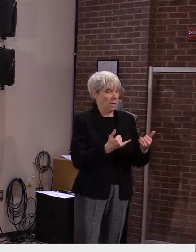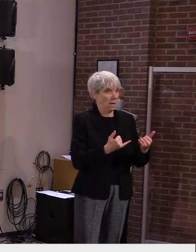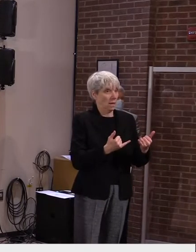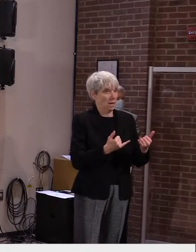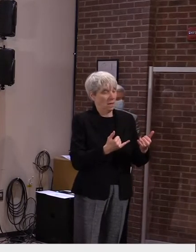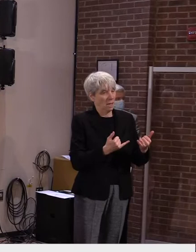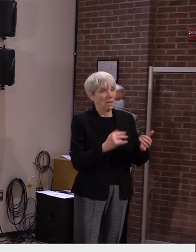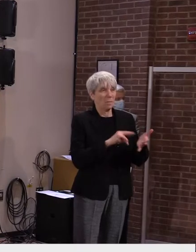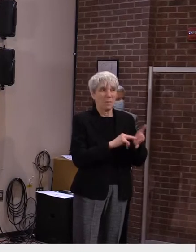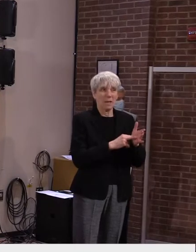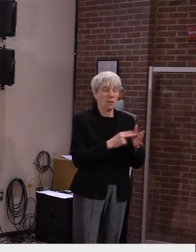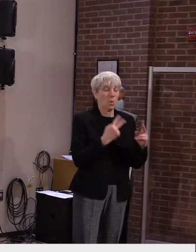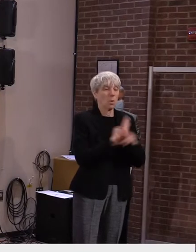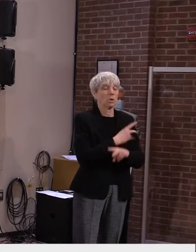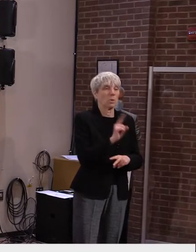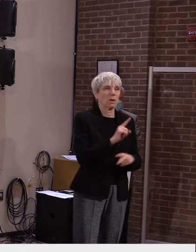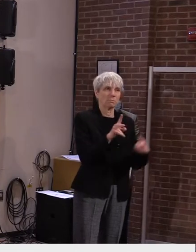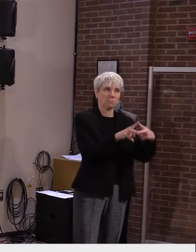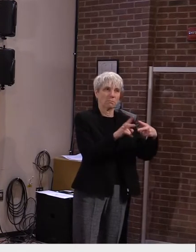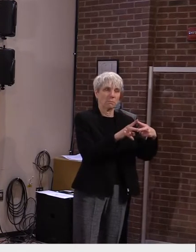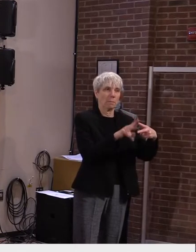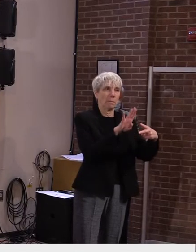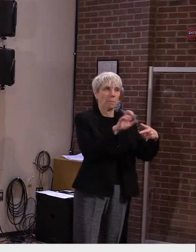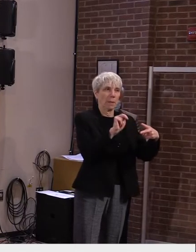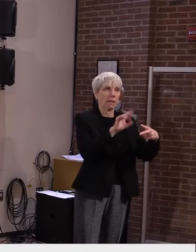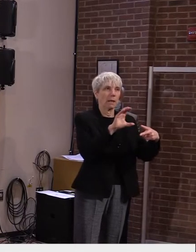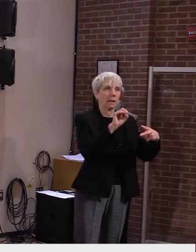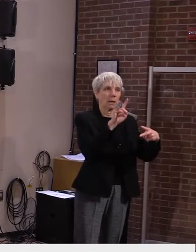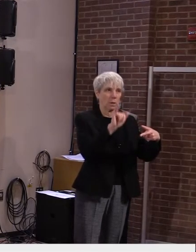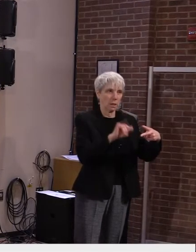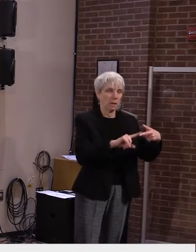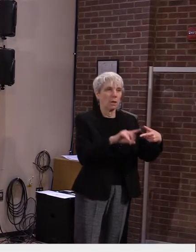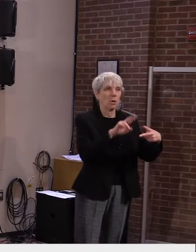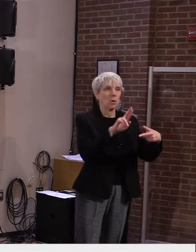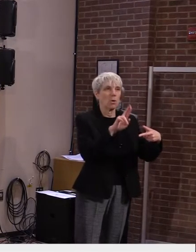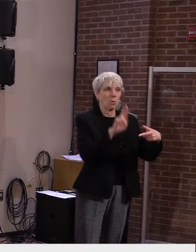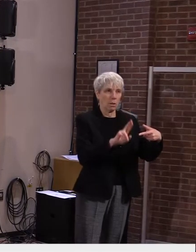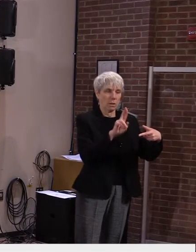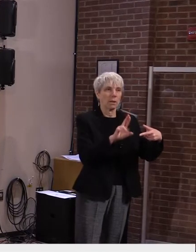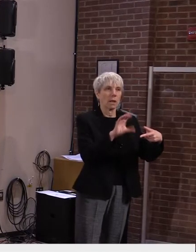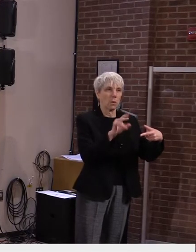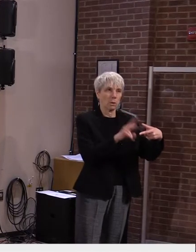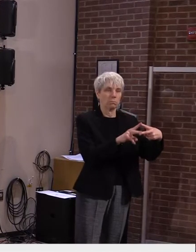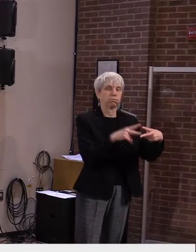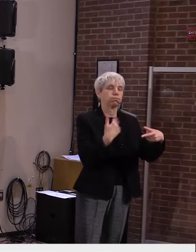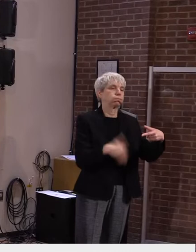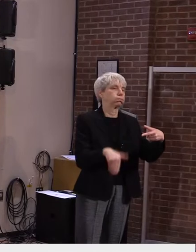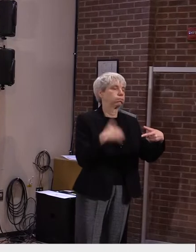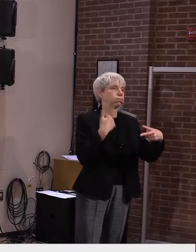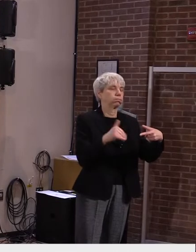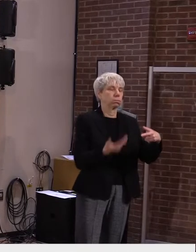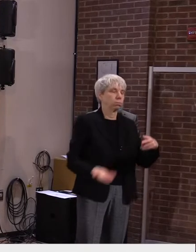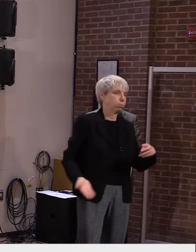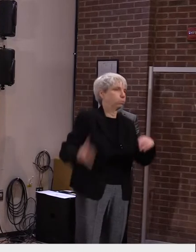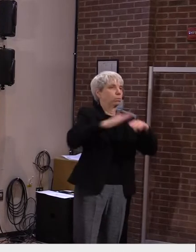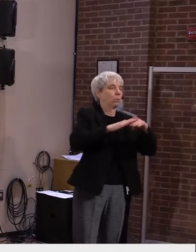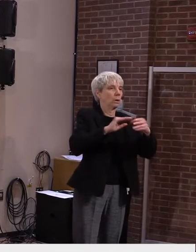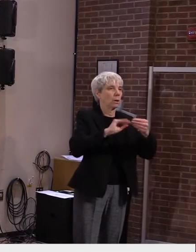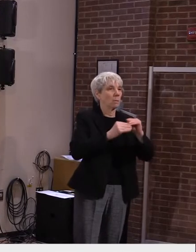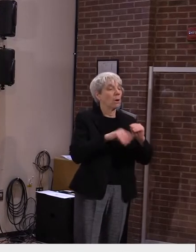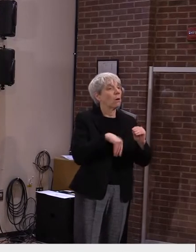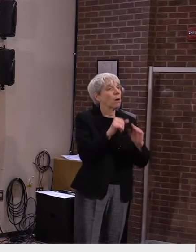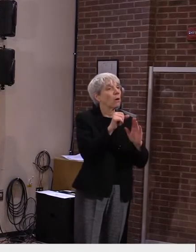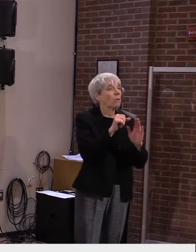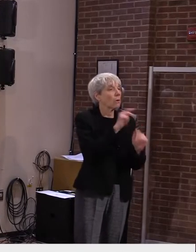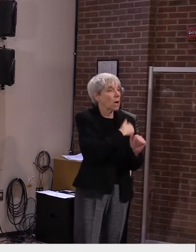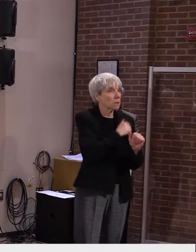it's Bennington County and Rutland County. That's where we're seeing the most increase. The rest of the hospitals